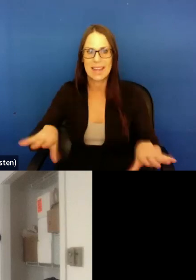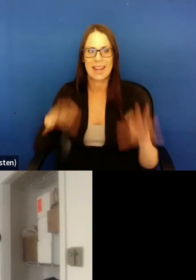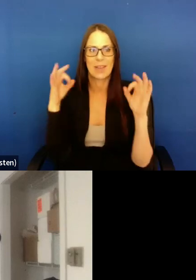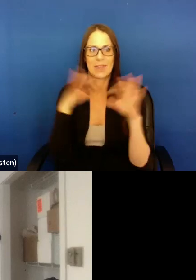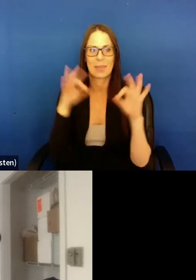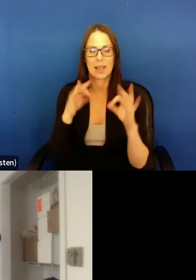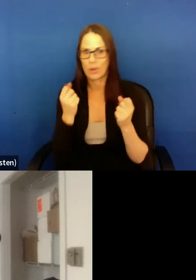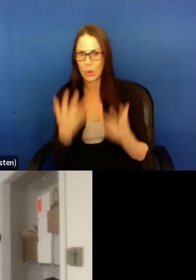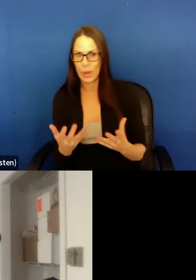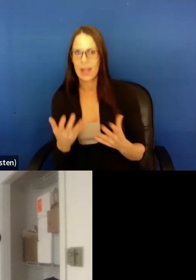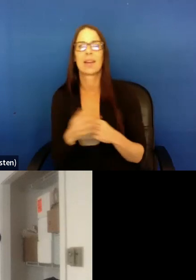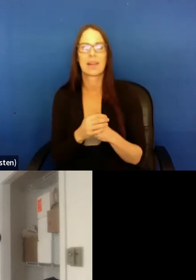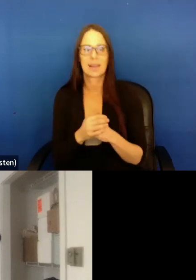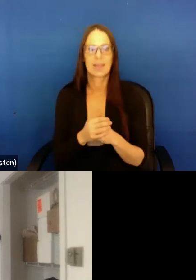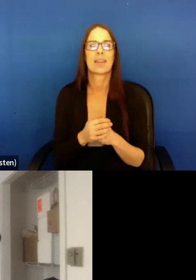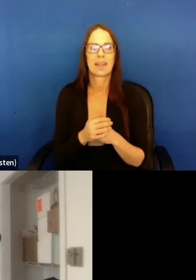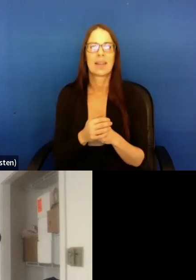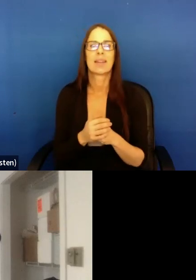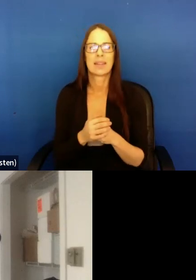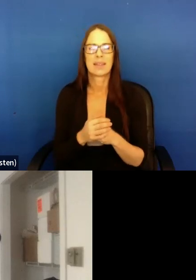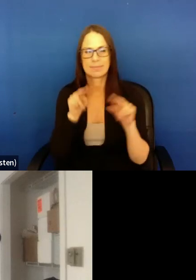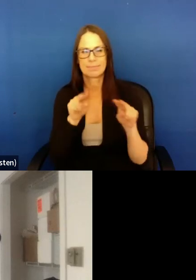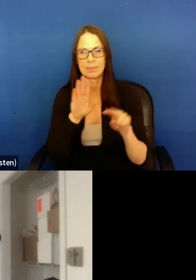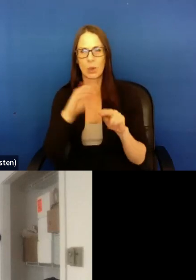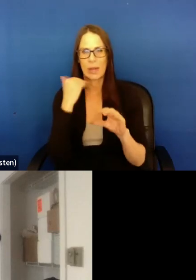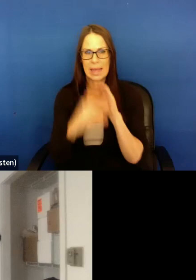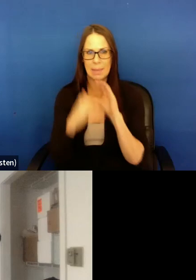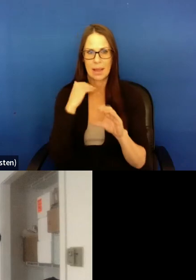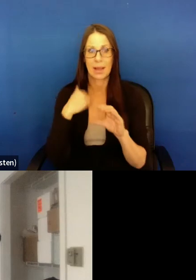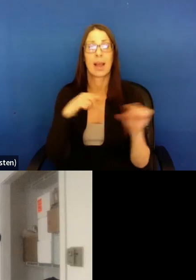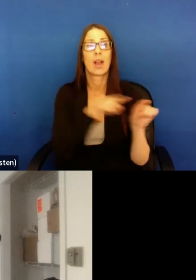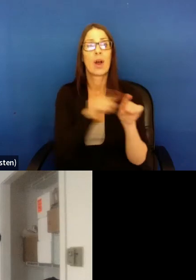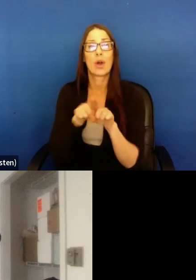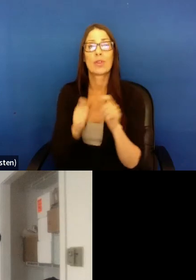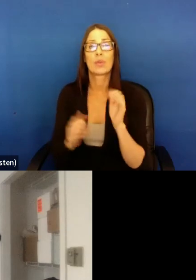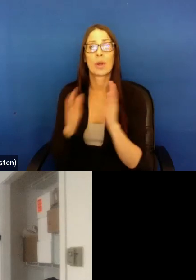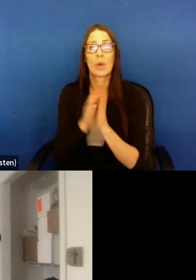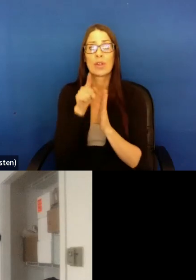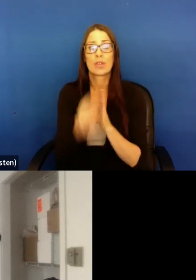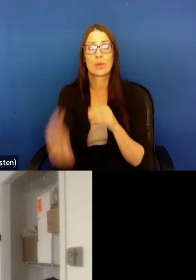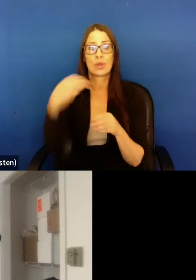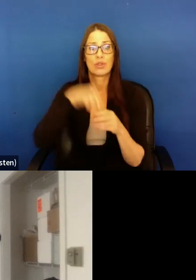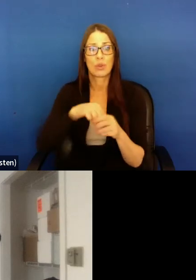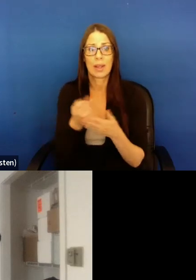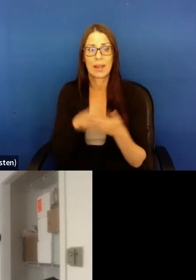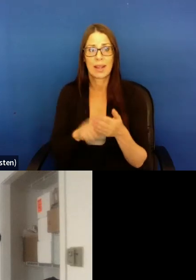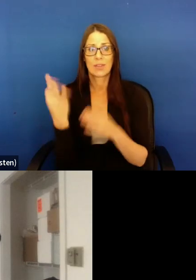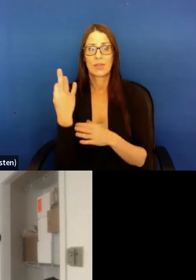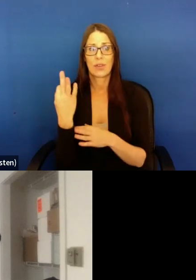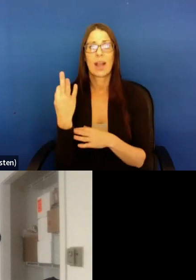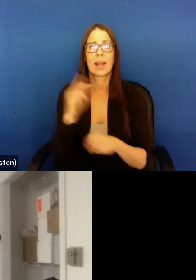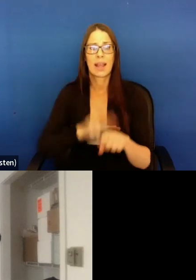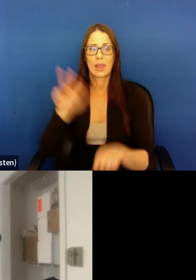this event to your emails. And I would also request you all to join us next Friday at 3 p.m. using the same Zoom